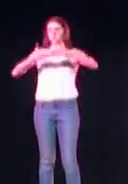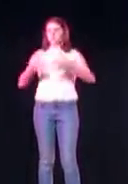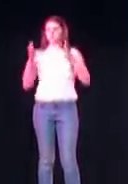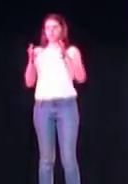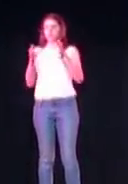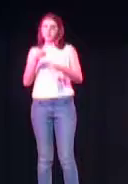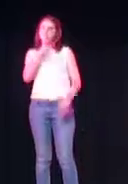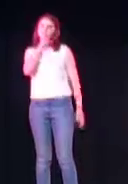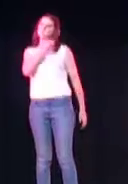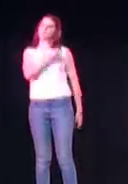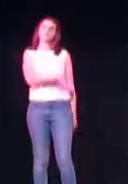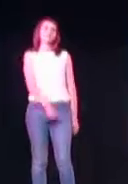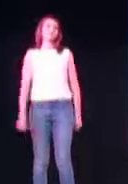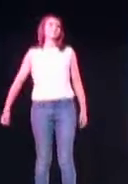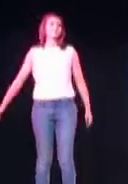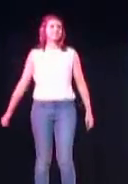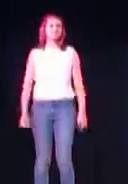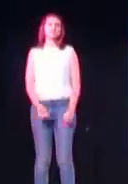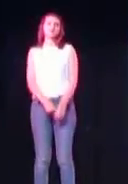life's changed